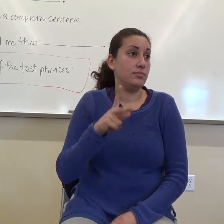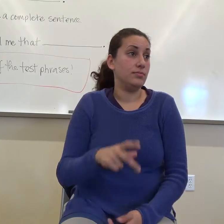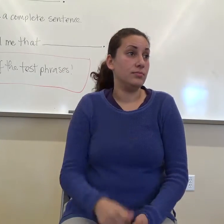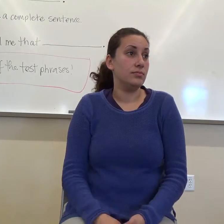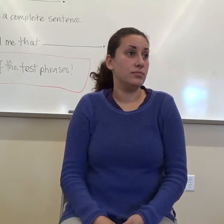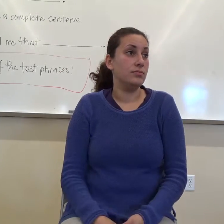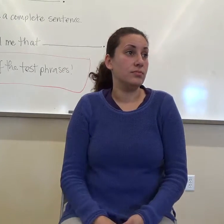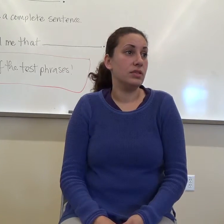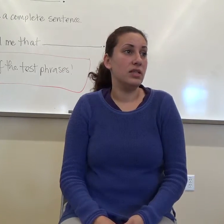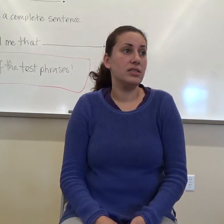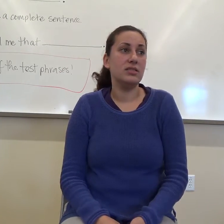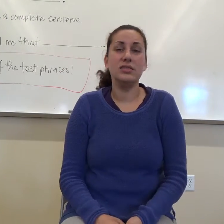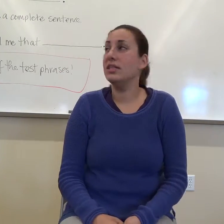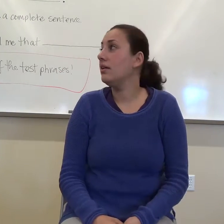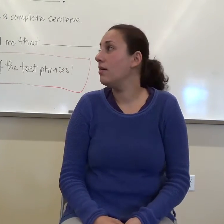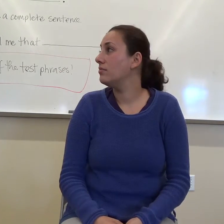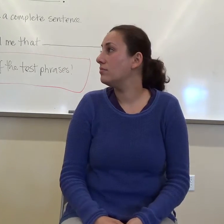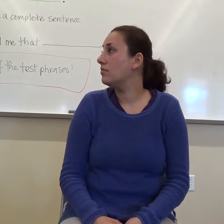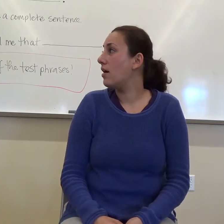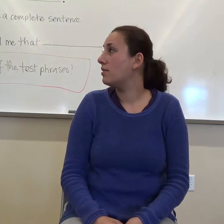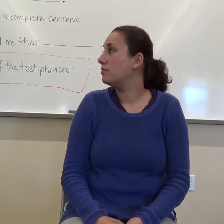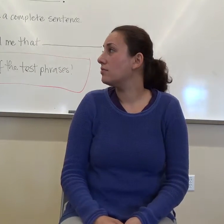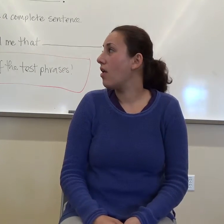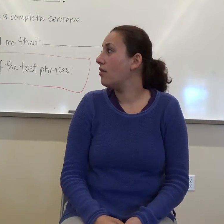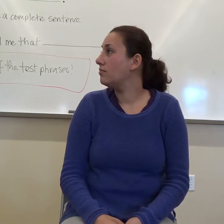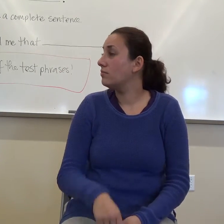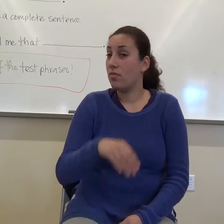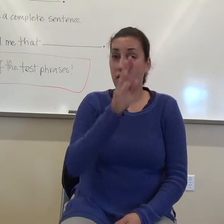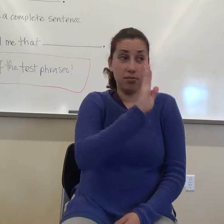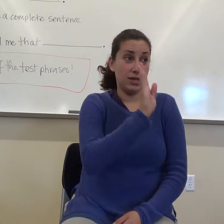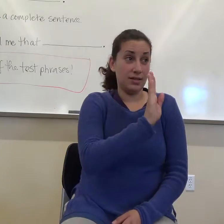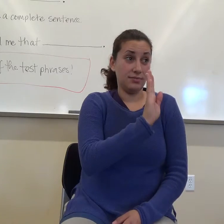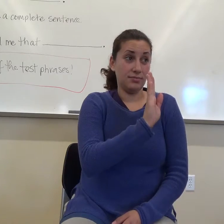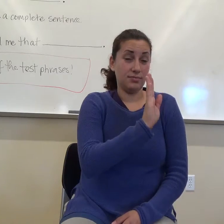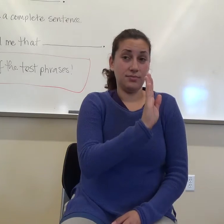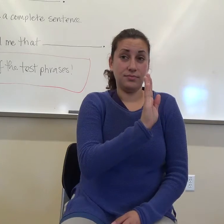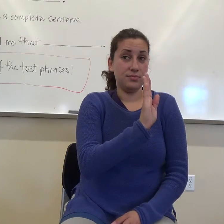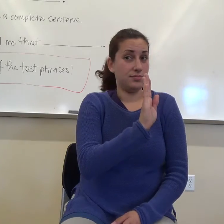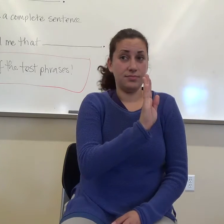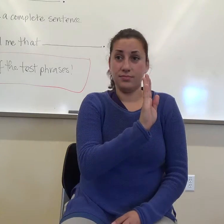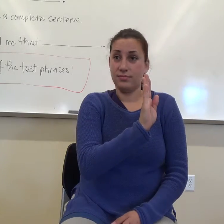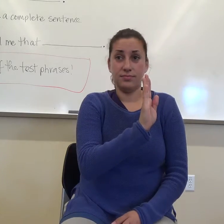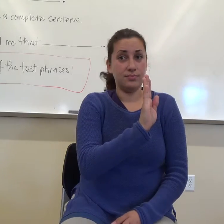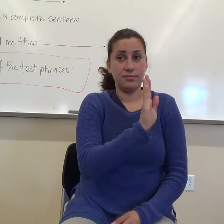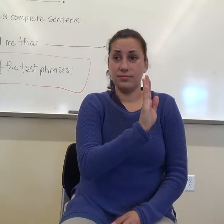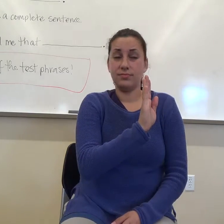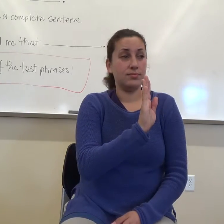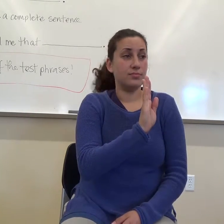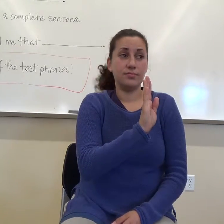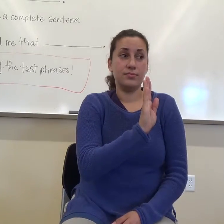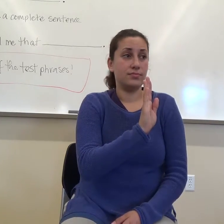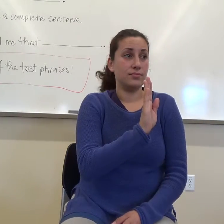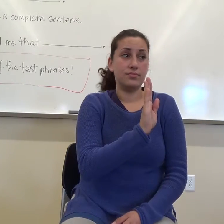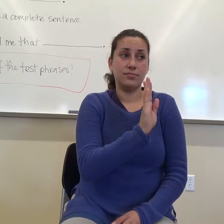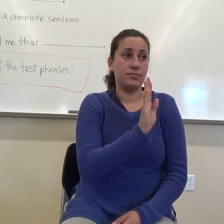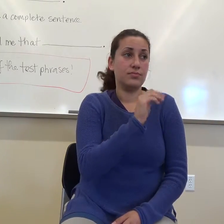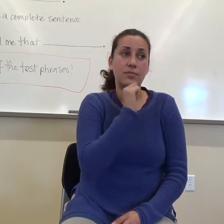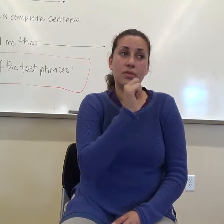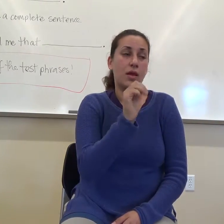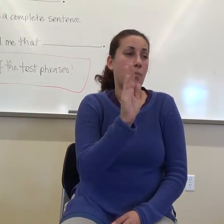B? Is it C? Is that what it says? No. Again, that's just one of your things. That isn't what the